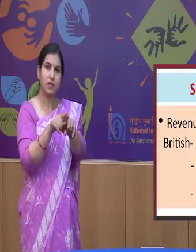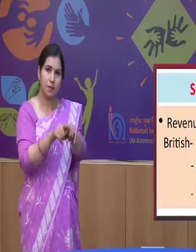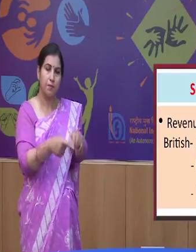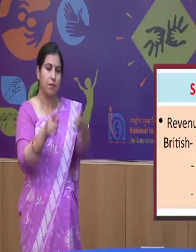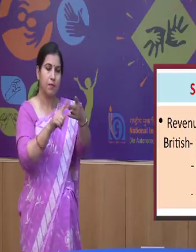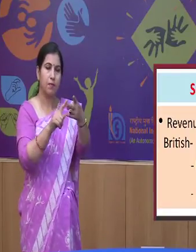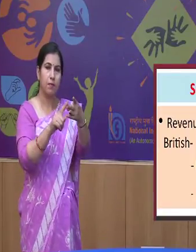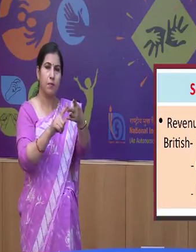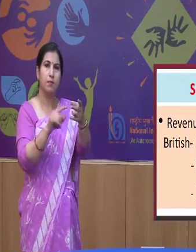Ryotwari settlement.